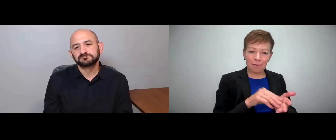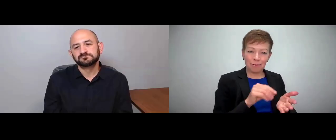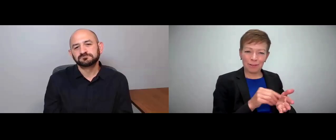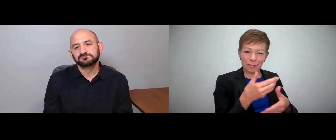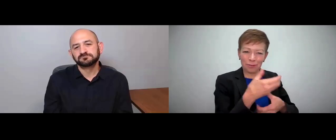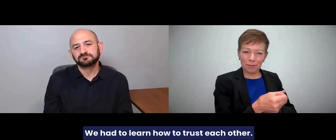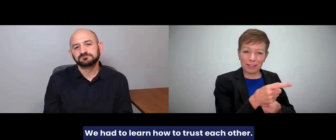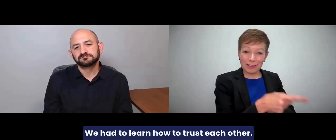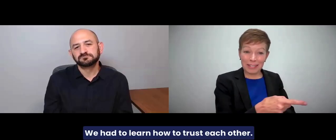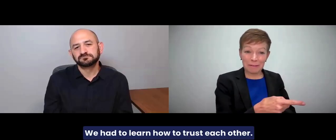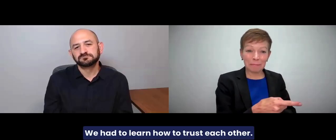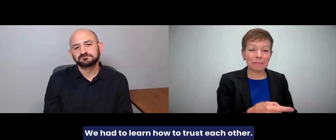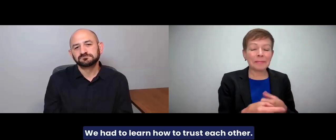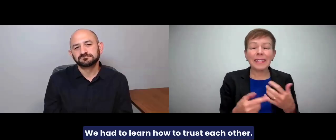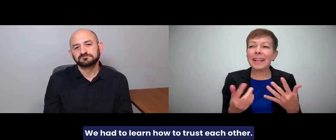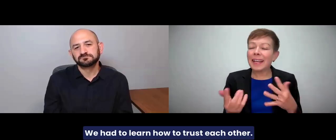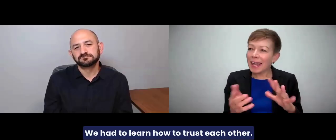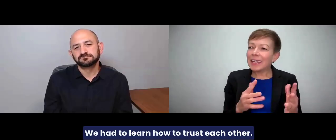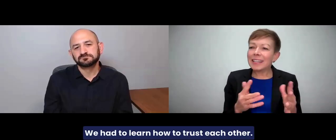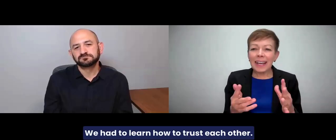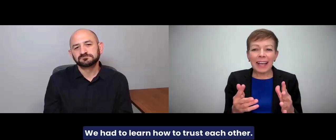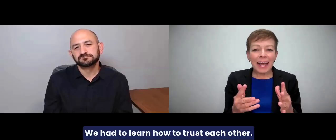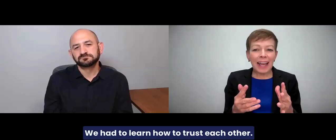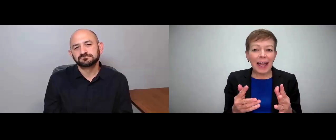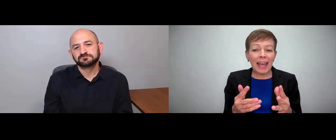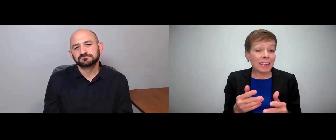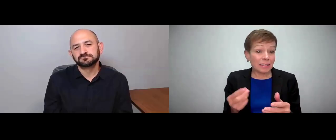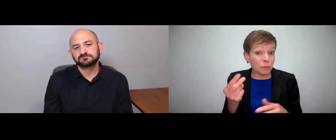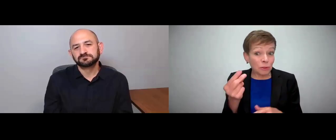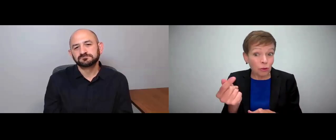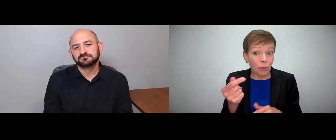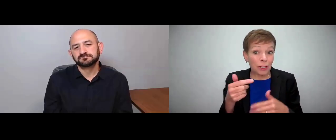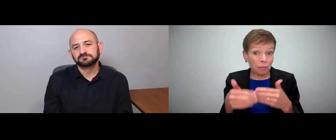proceed. We had to learn how to trust each other.